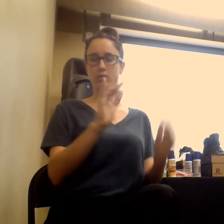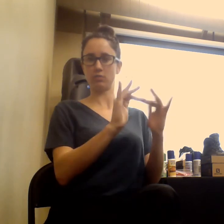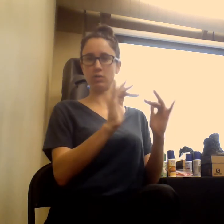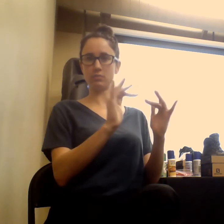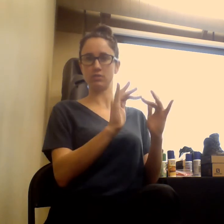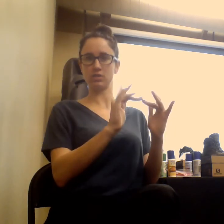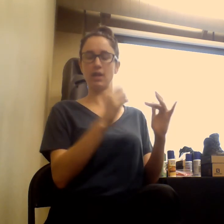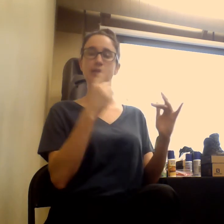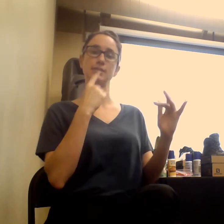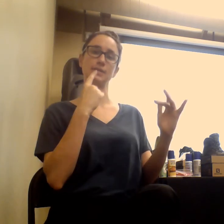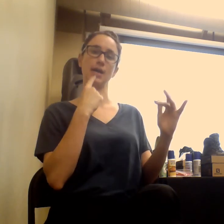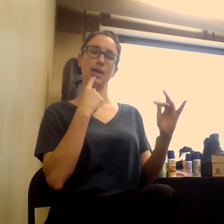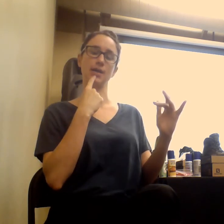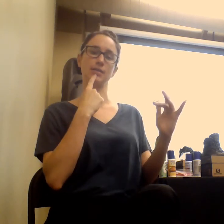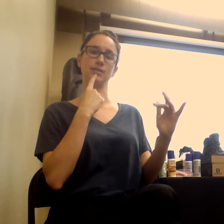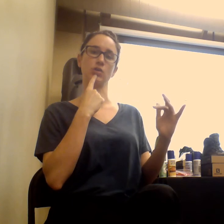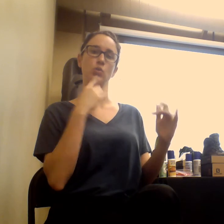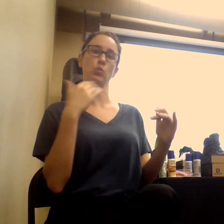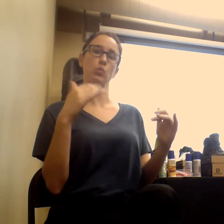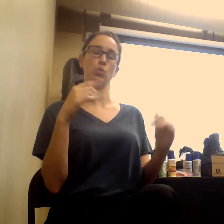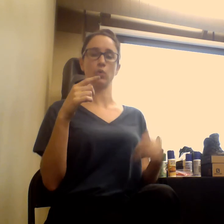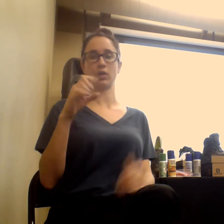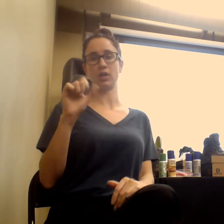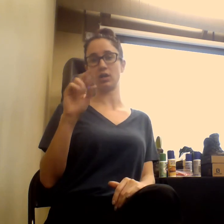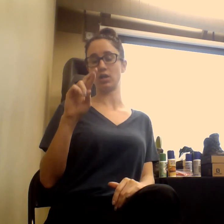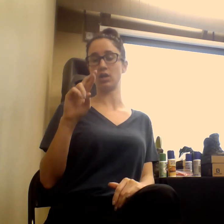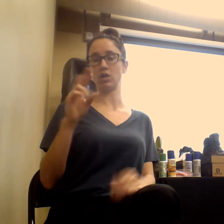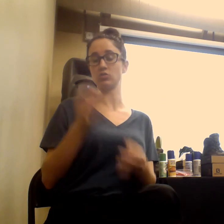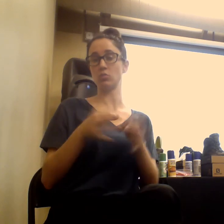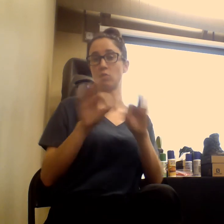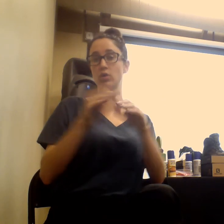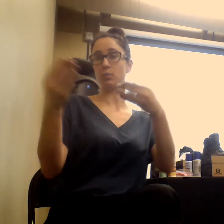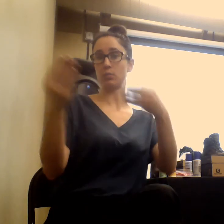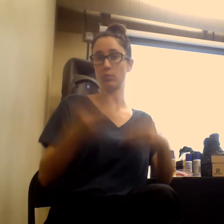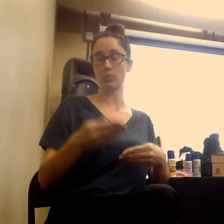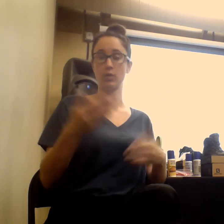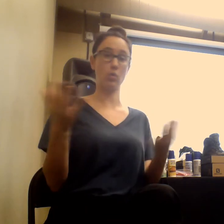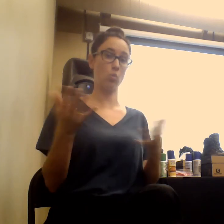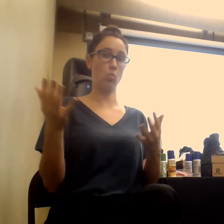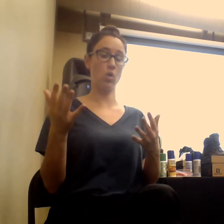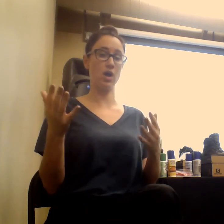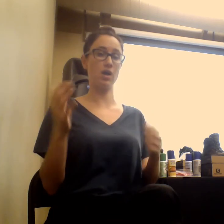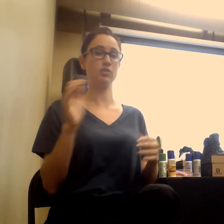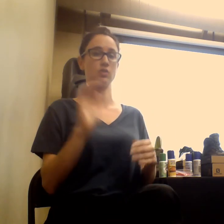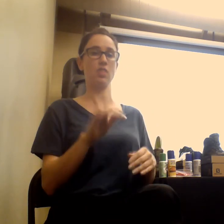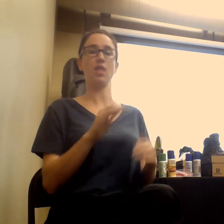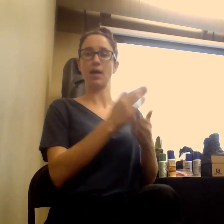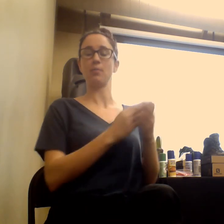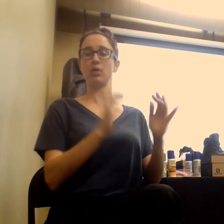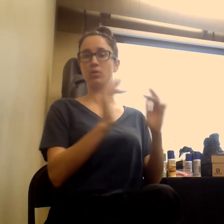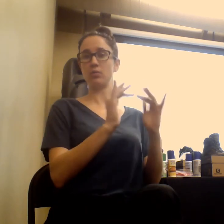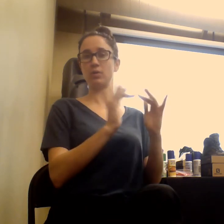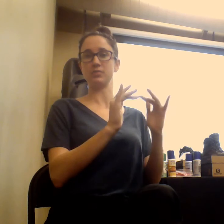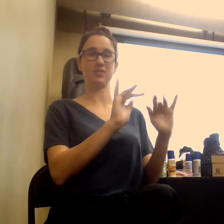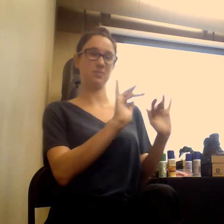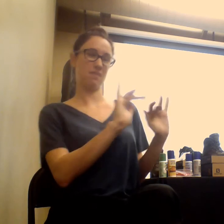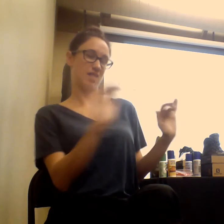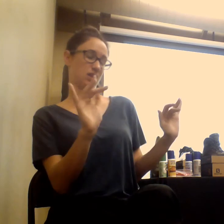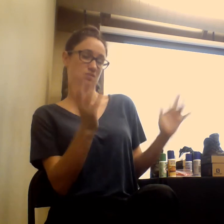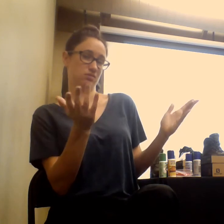like, don't bring anything. And so I had actually considered bringing my boots. Turns out I didn't have them. But if it had said, if you'd like